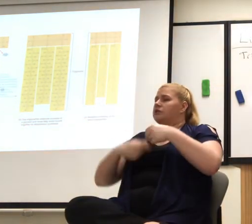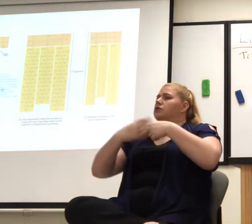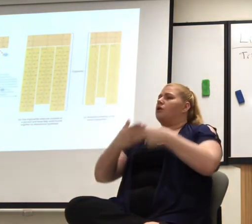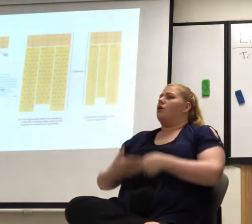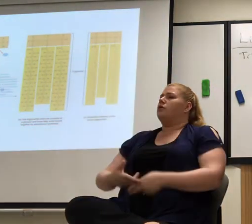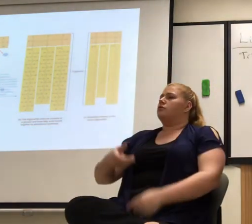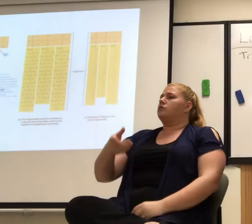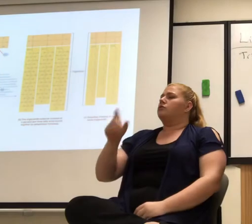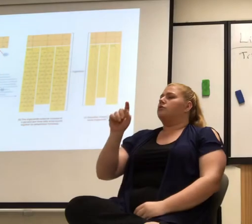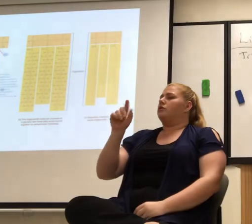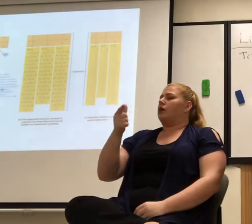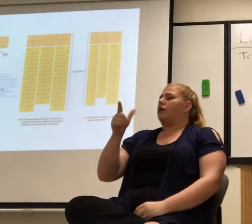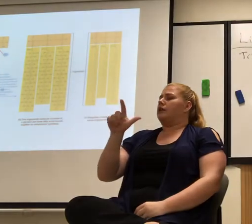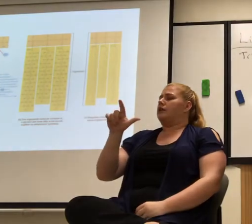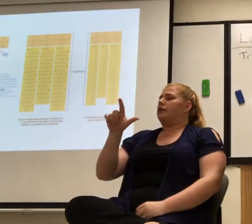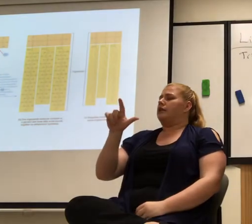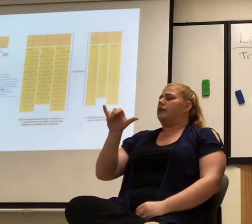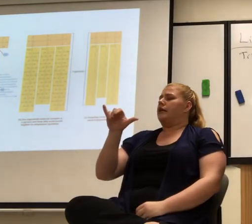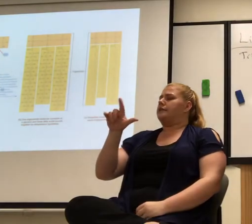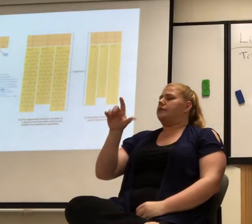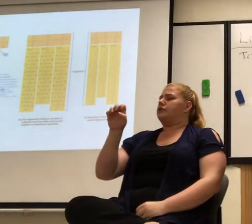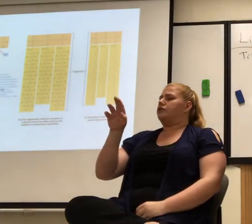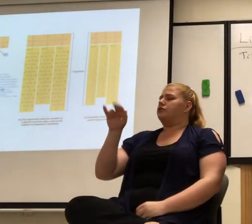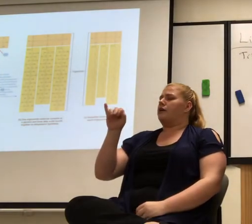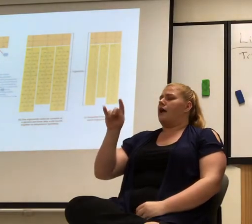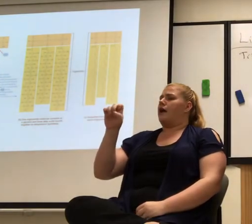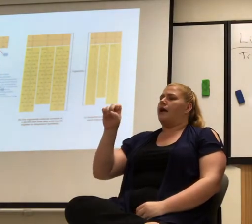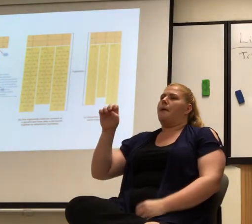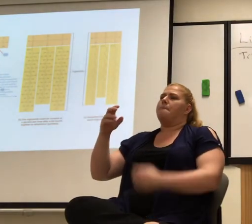of triglyceride.